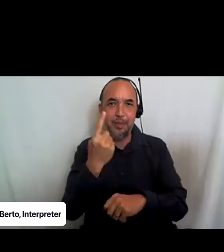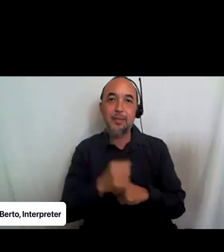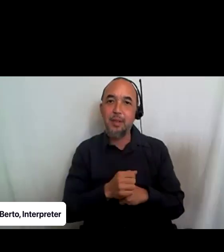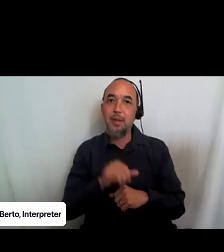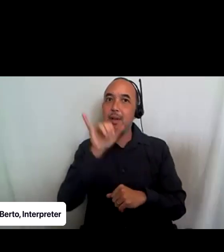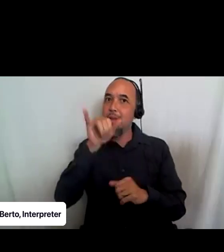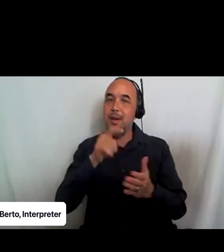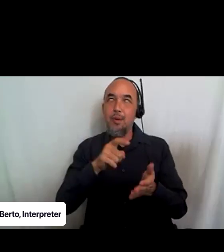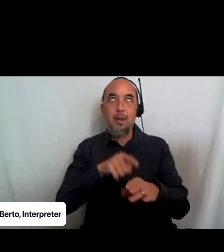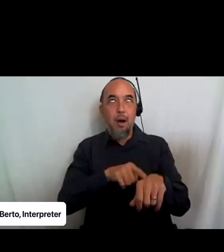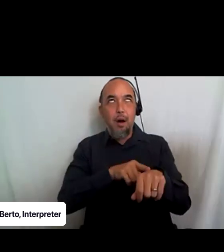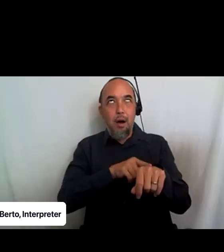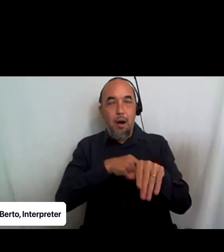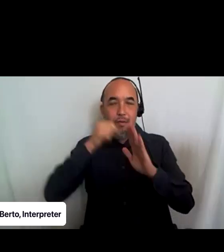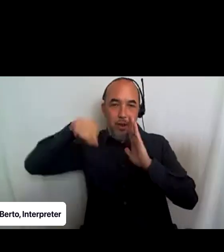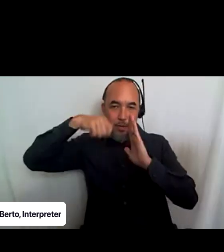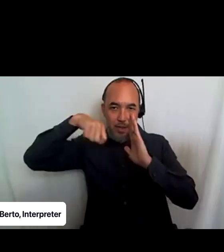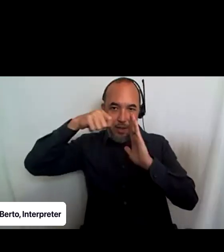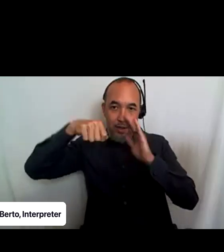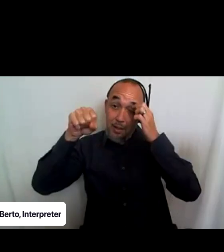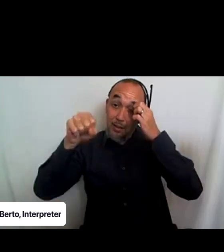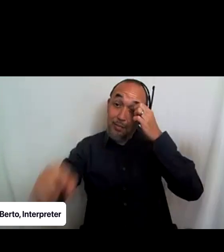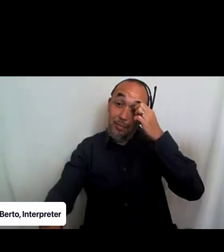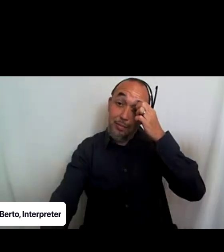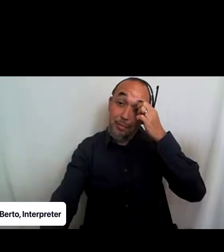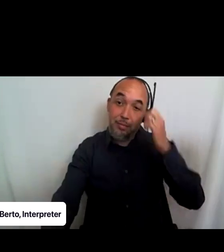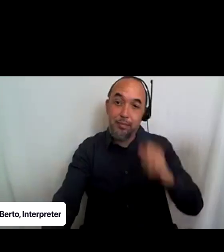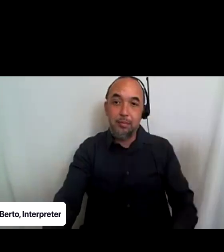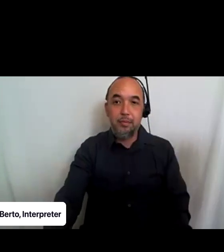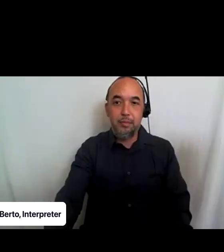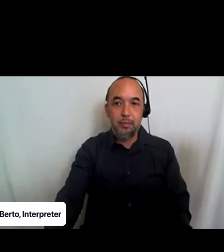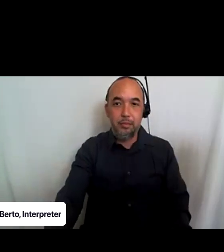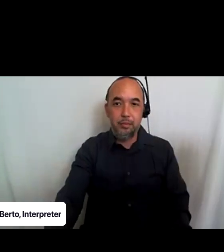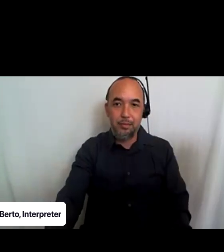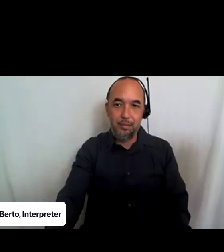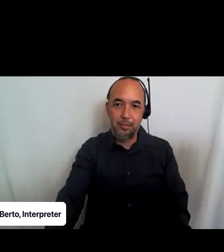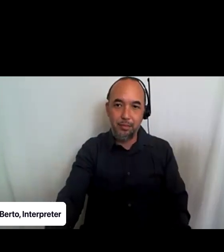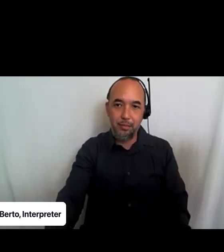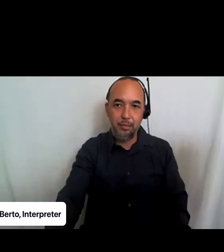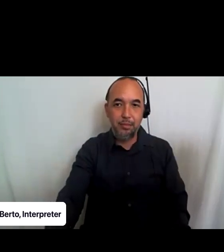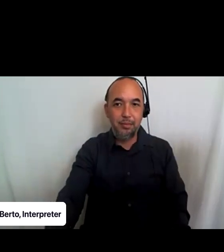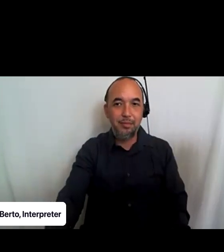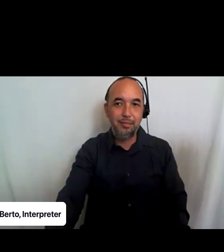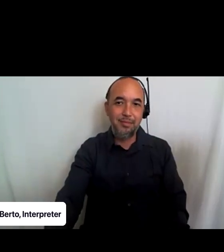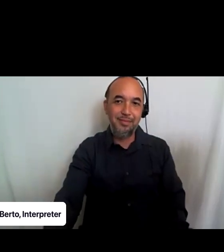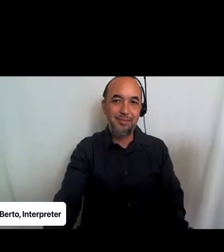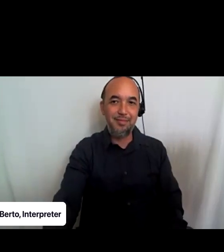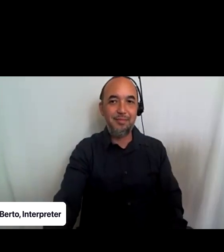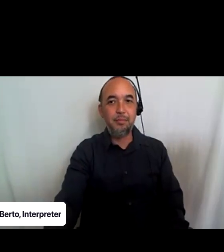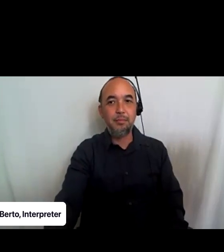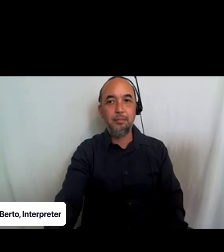long, long shoot of filming as well. Yeah. Keep whisking your bechamel until it gets thick.